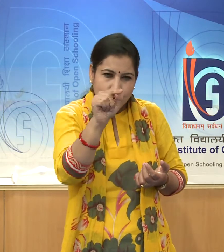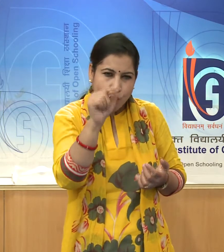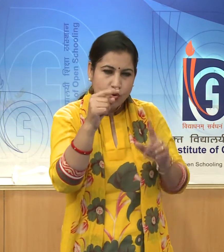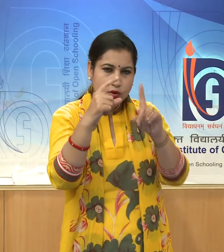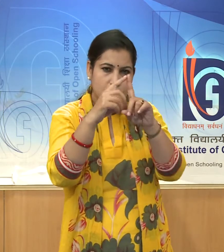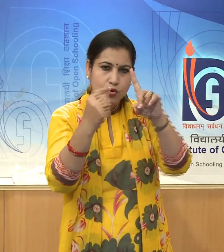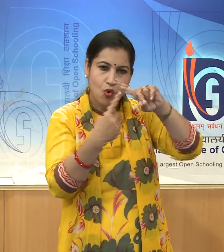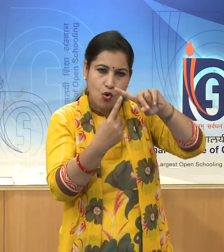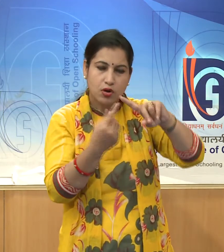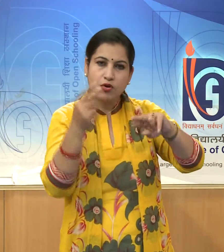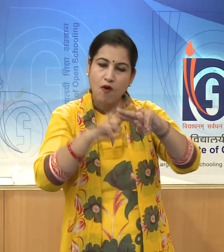of colors.